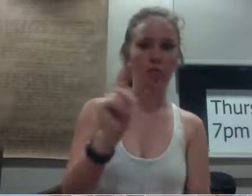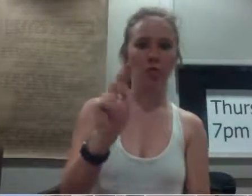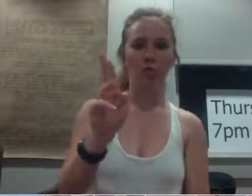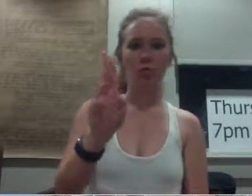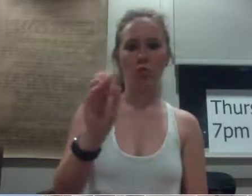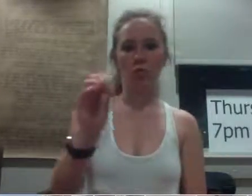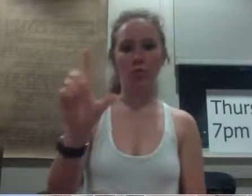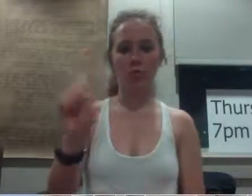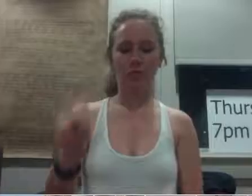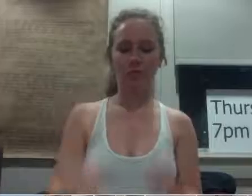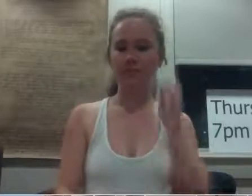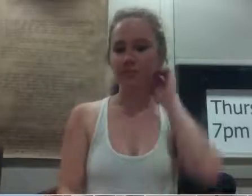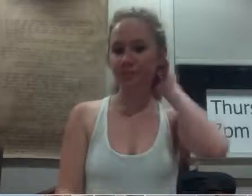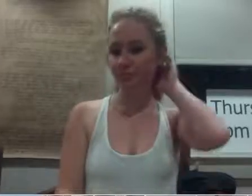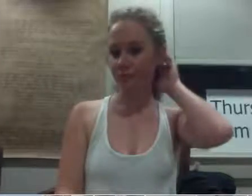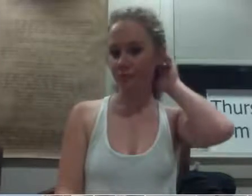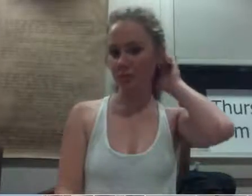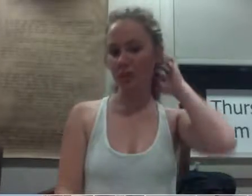These people looking for flaming